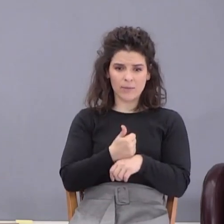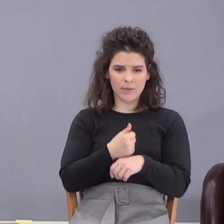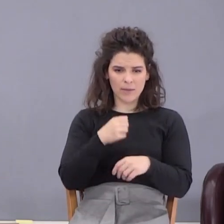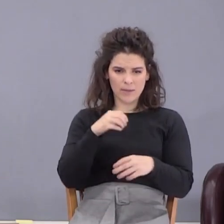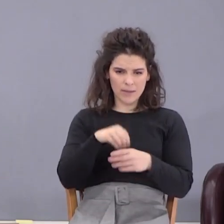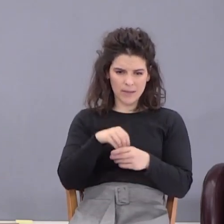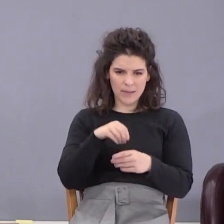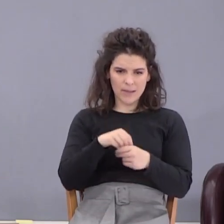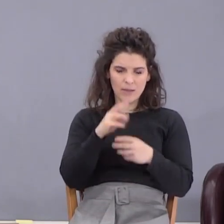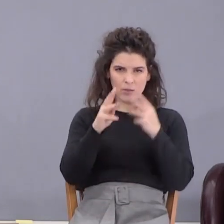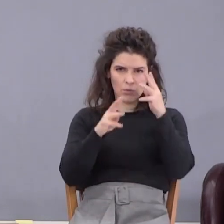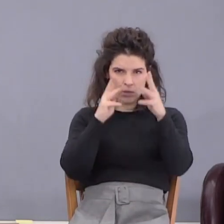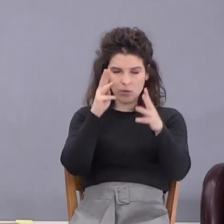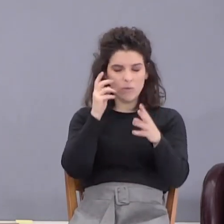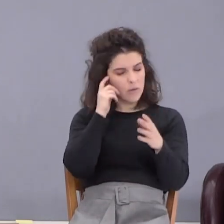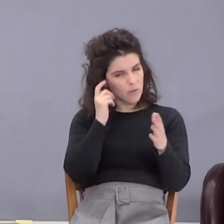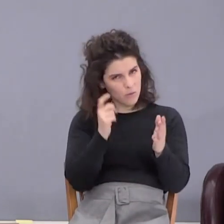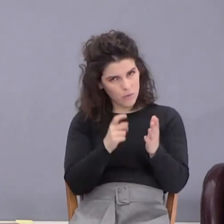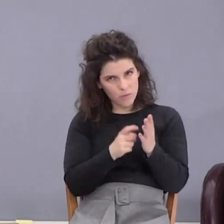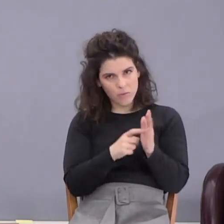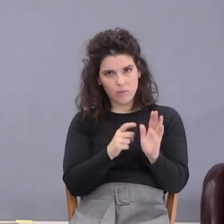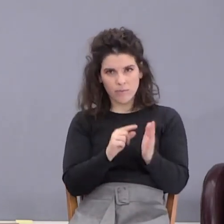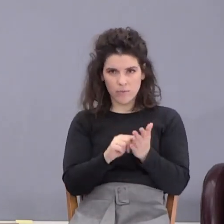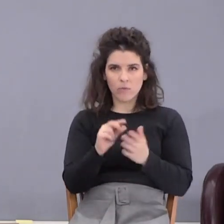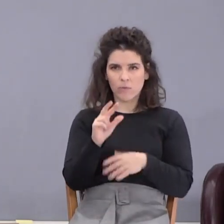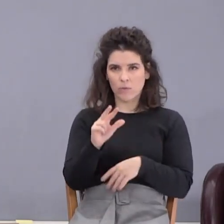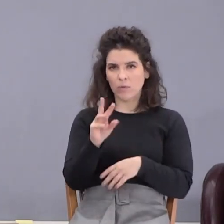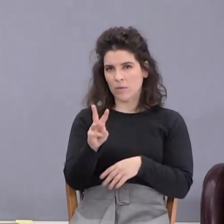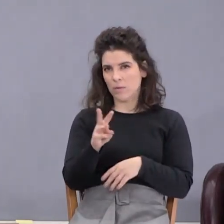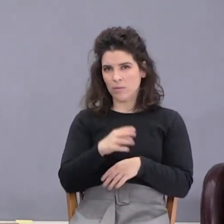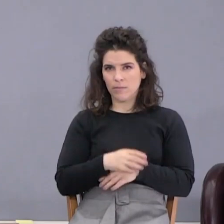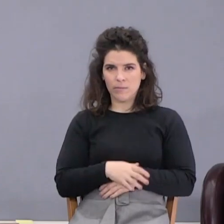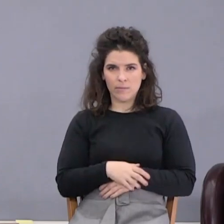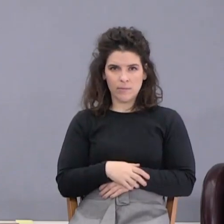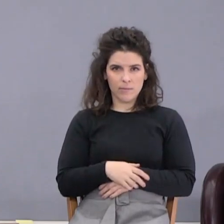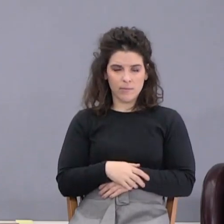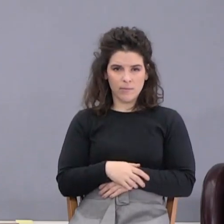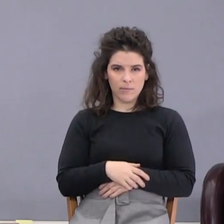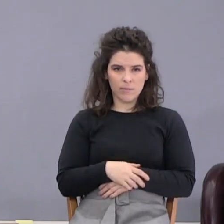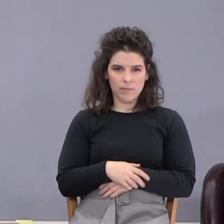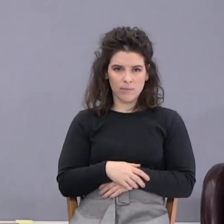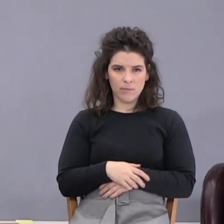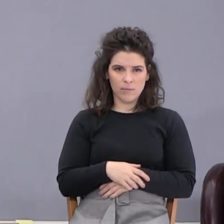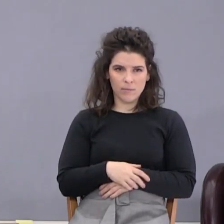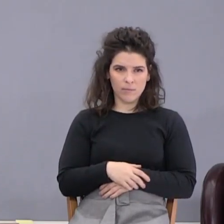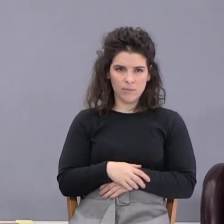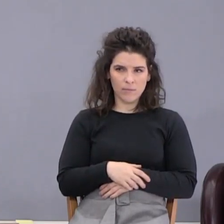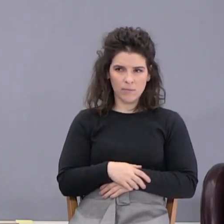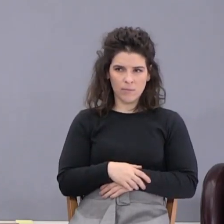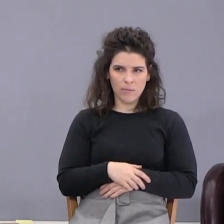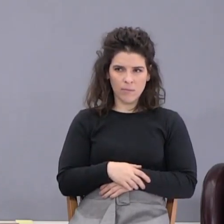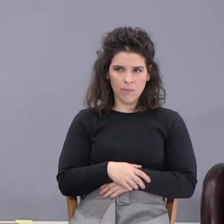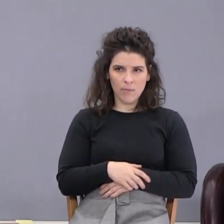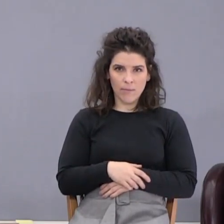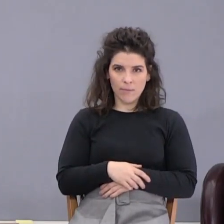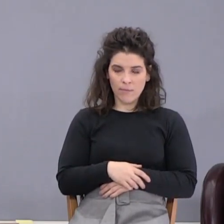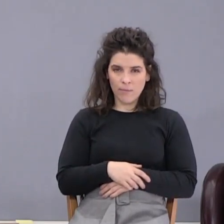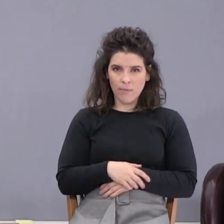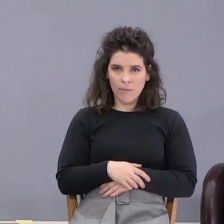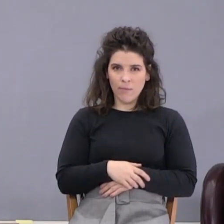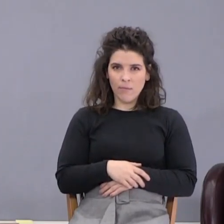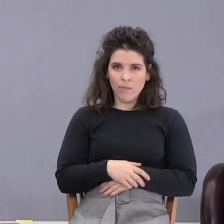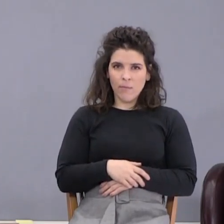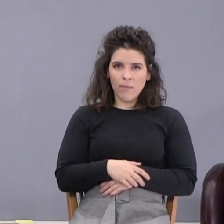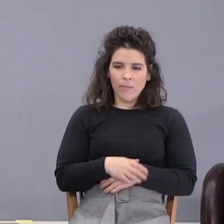creation. Notice verse 36, 1 Corinthians chapter 15, and look there at verse 36.